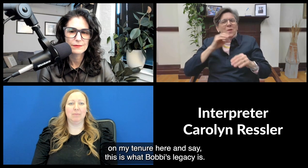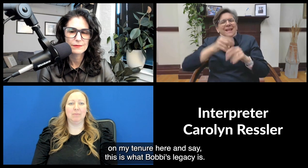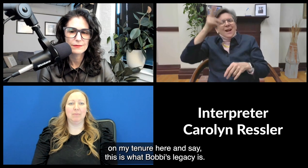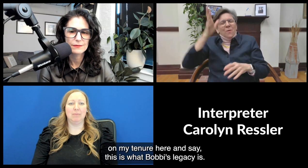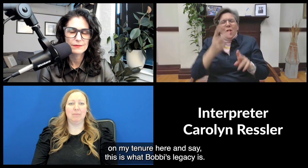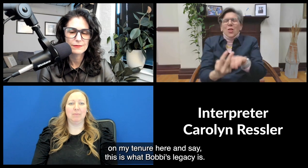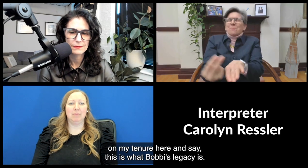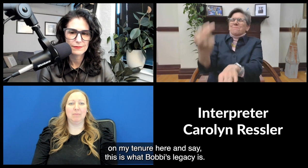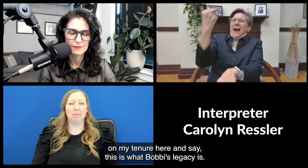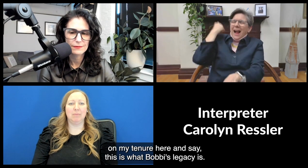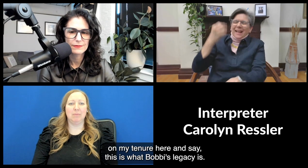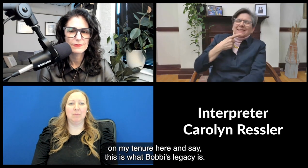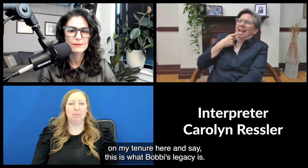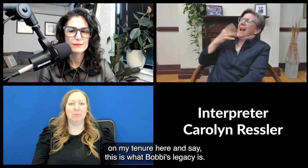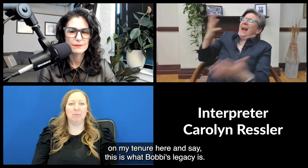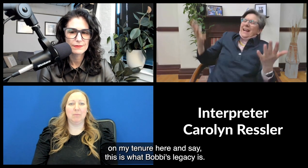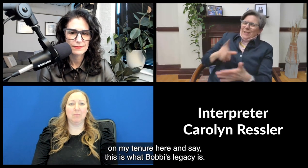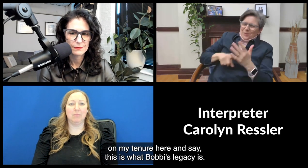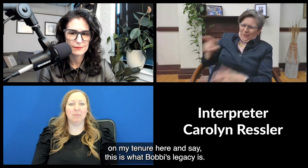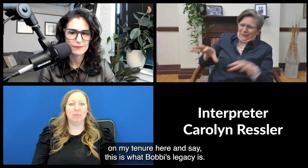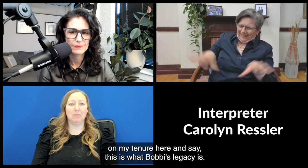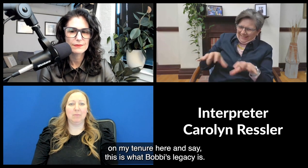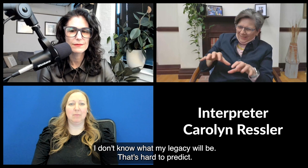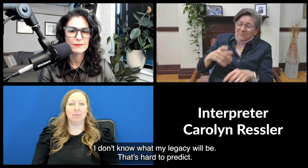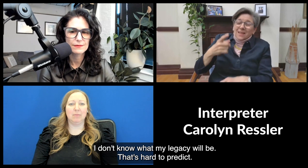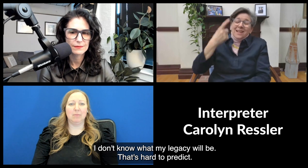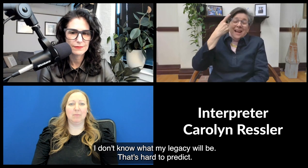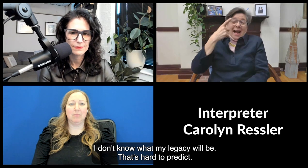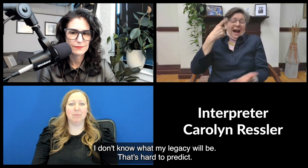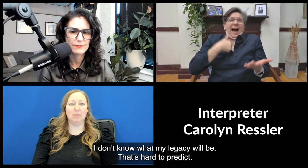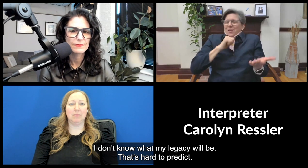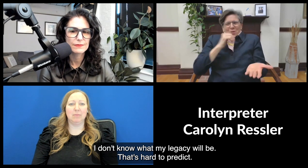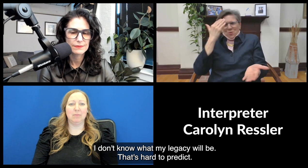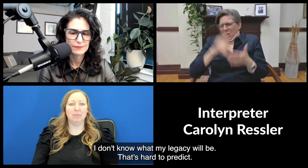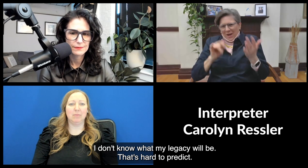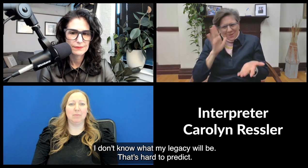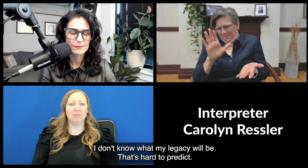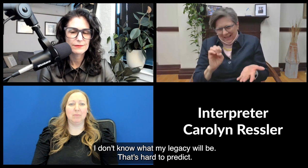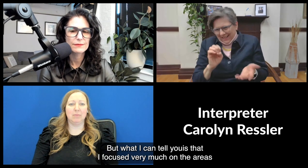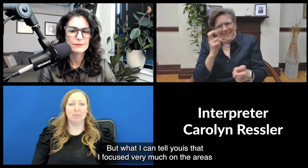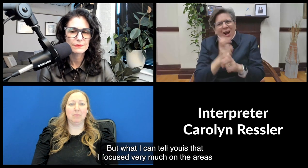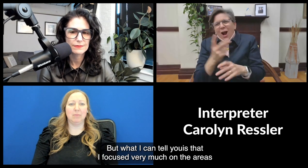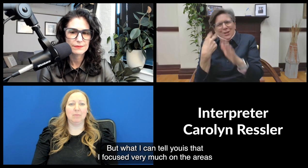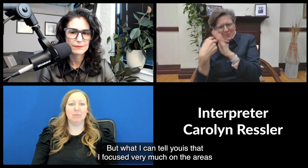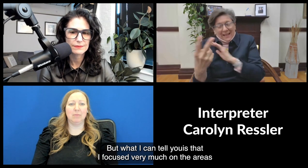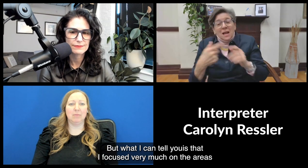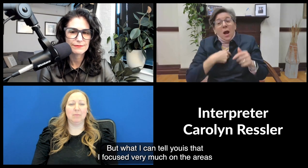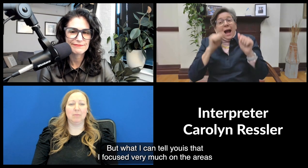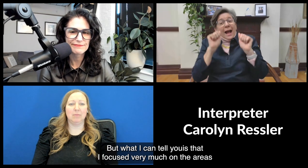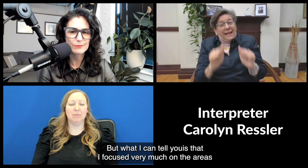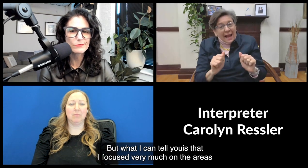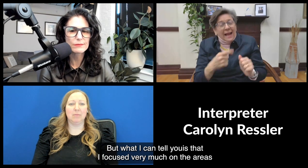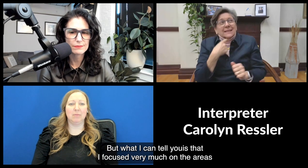legacy is defined by the people who will look back on my tenure here and said, this is what Bobby's legacy is. I don't know